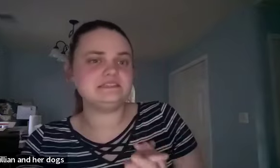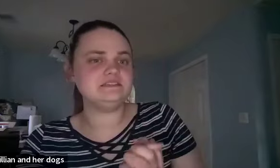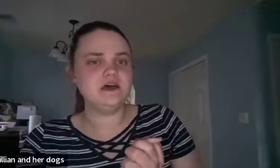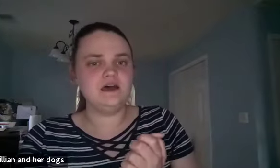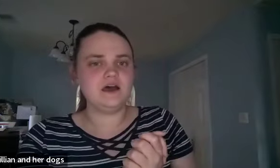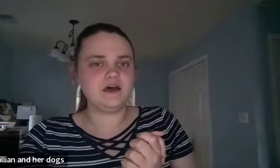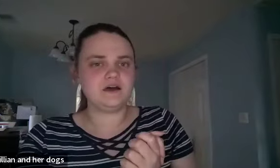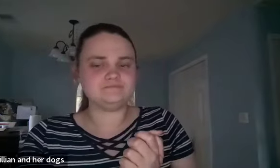classes.